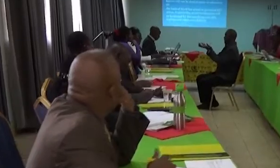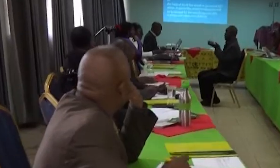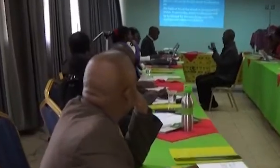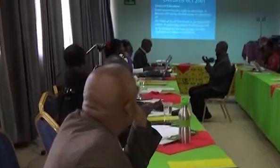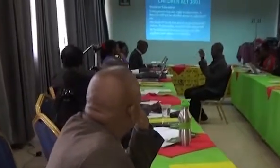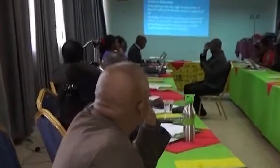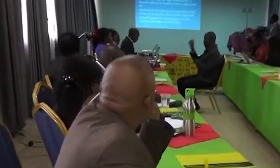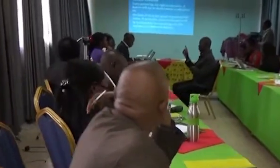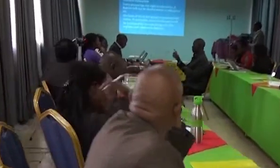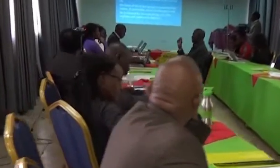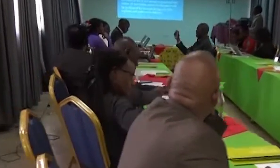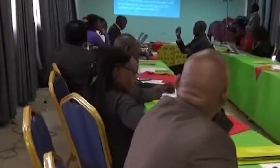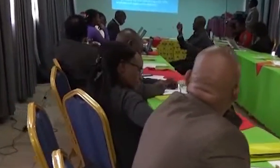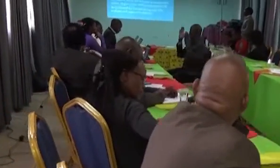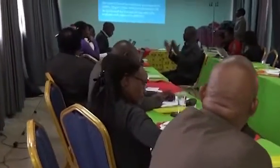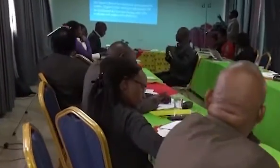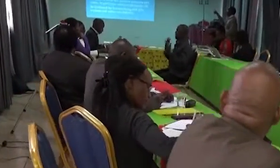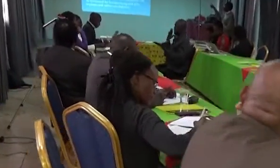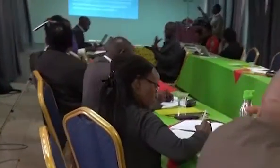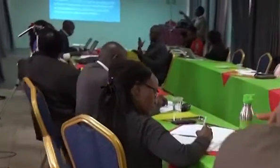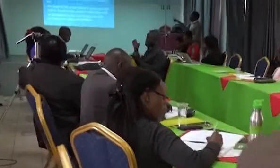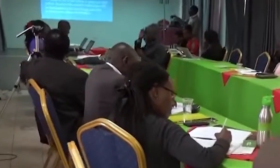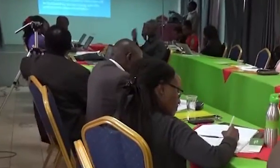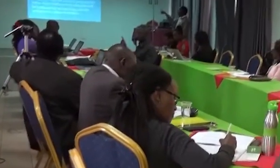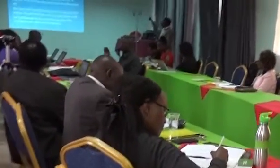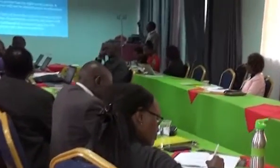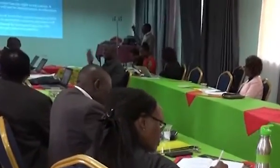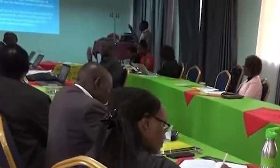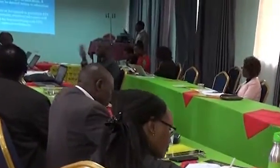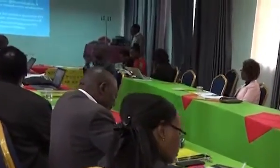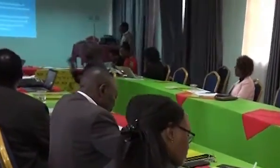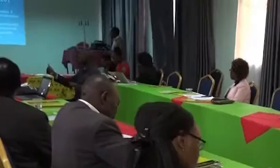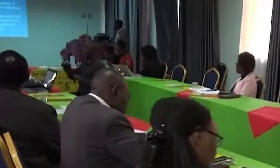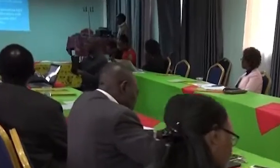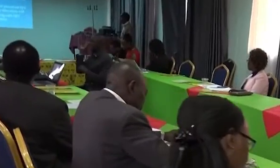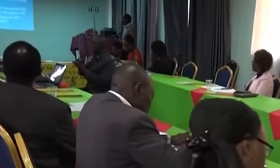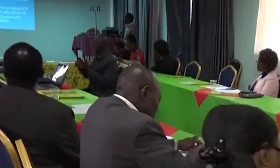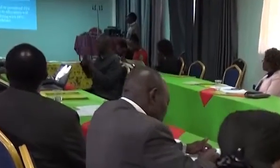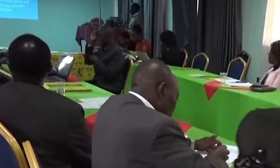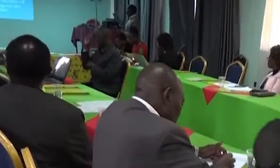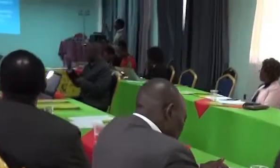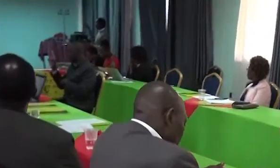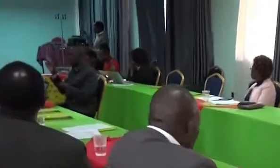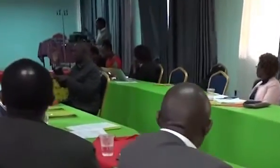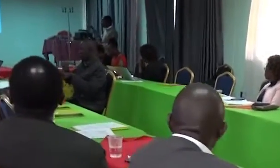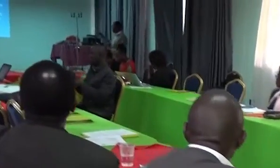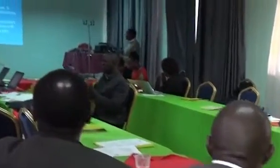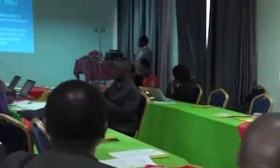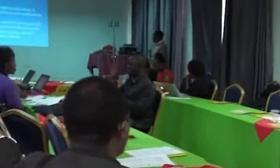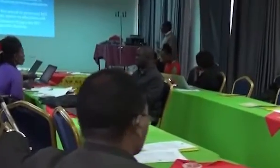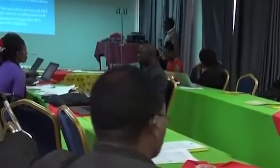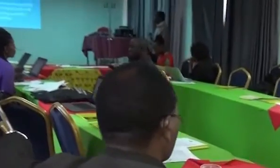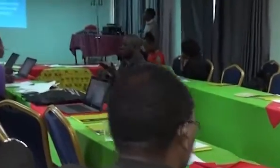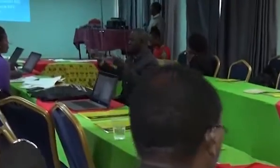to education. A learner will not be denied access to education on the basis of what? of perceived